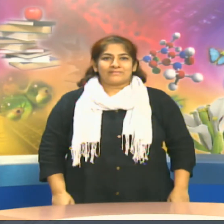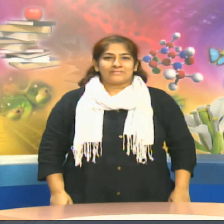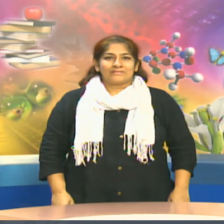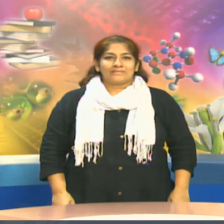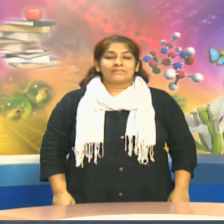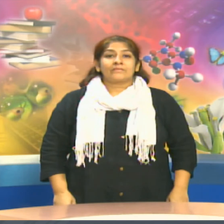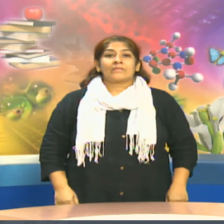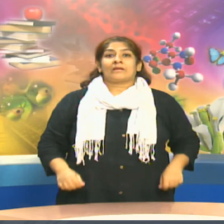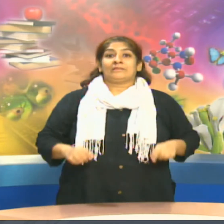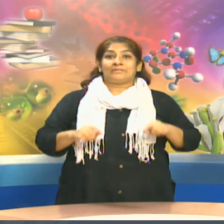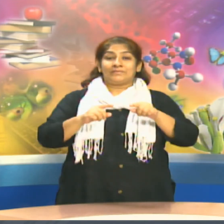stream.